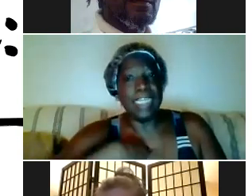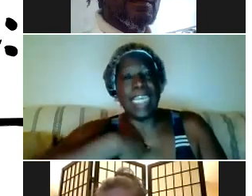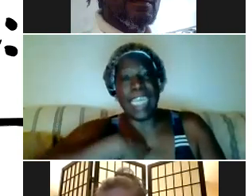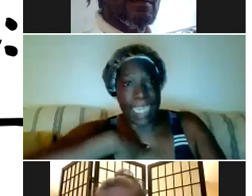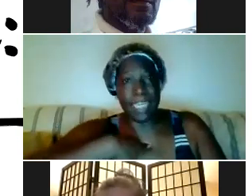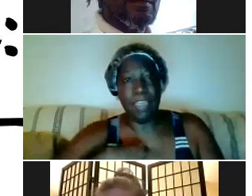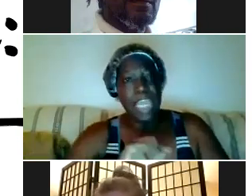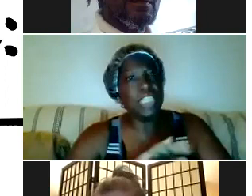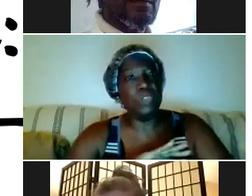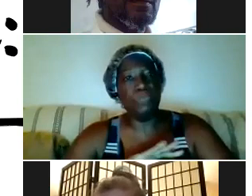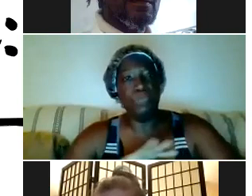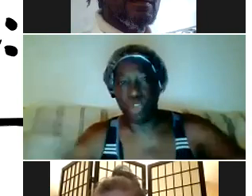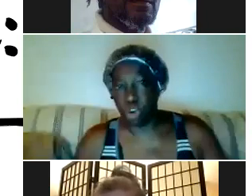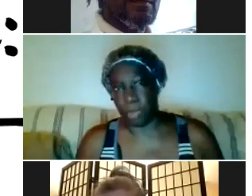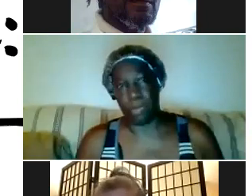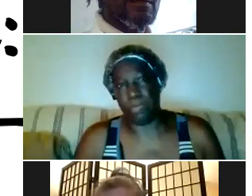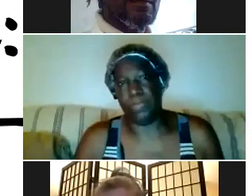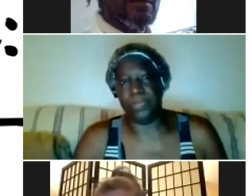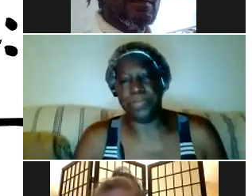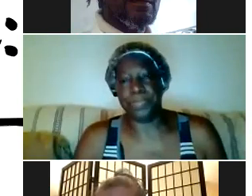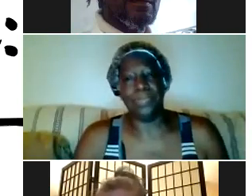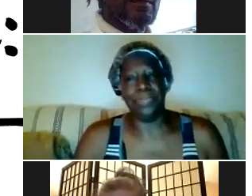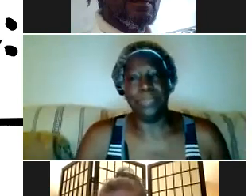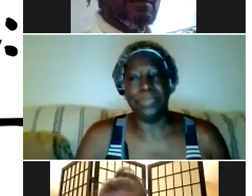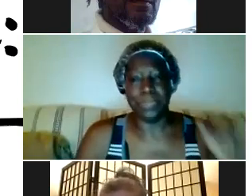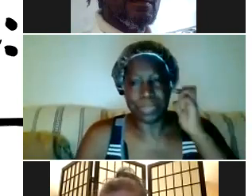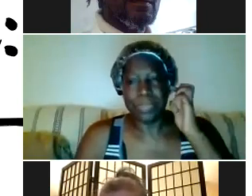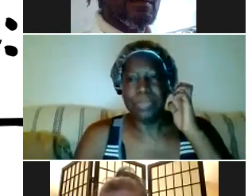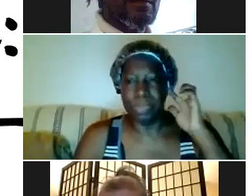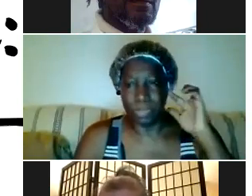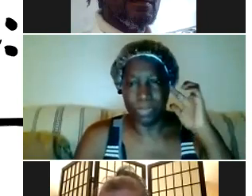I again, that's normal.